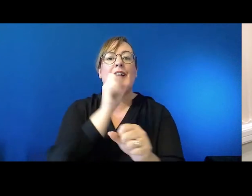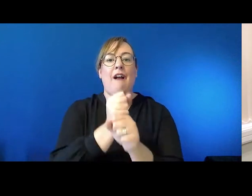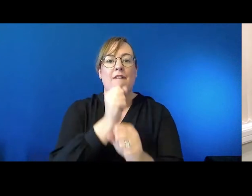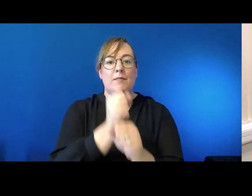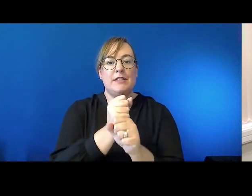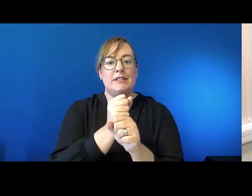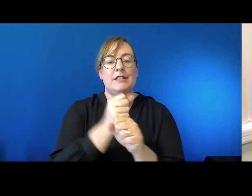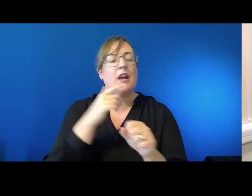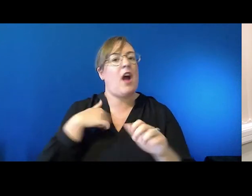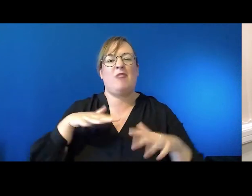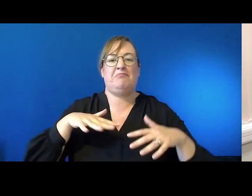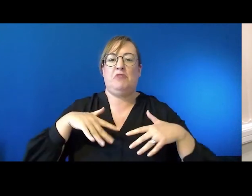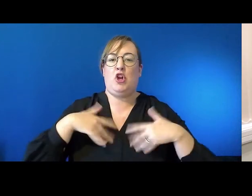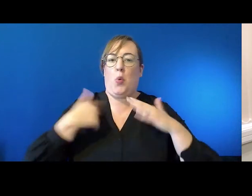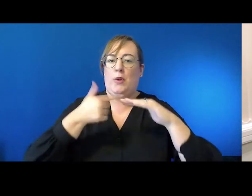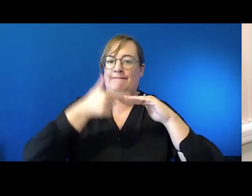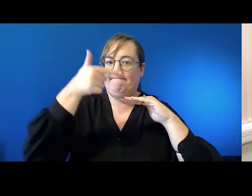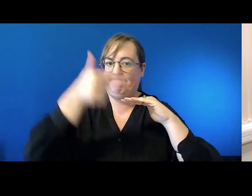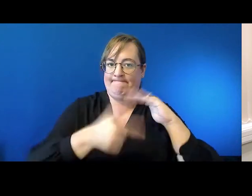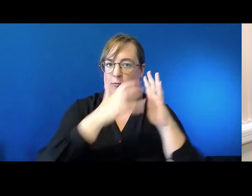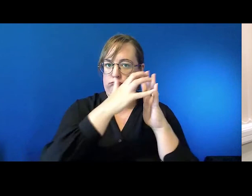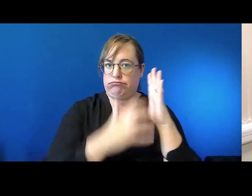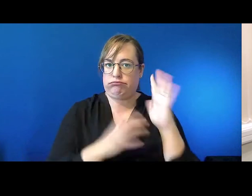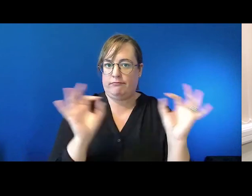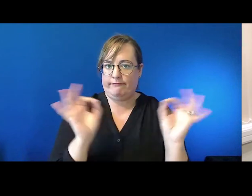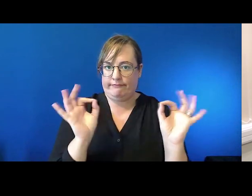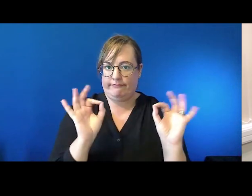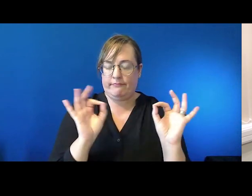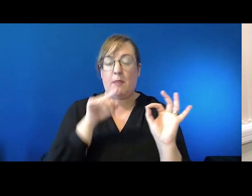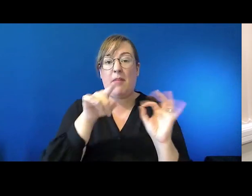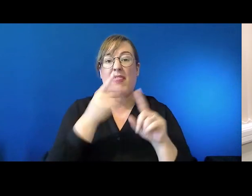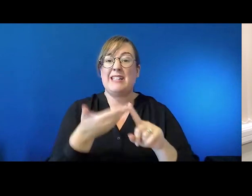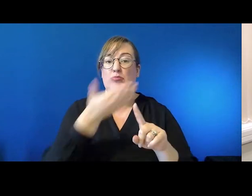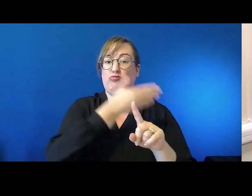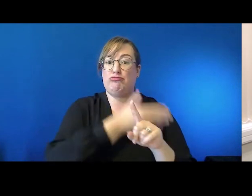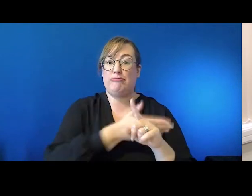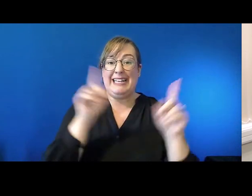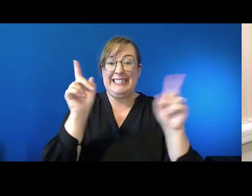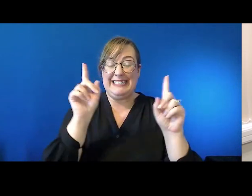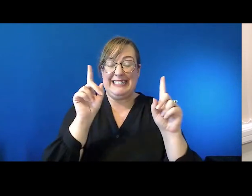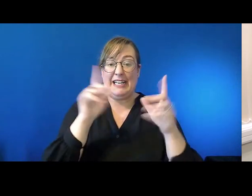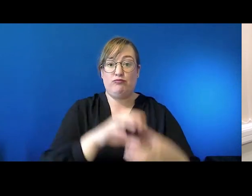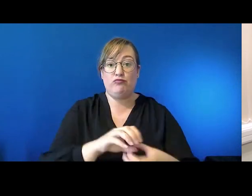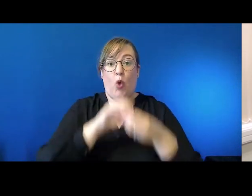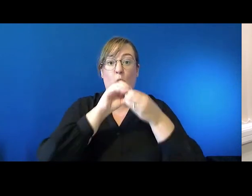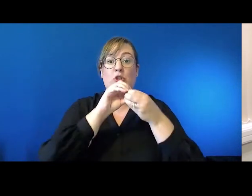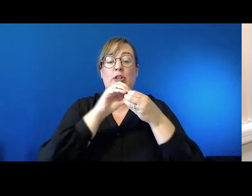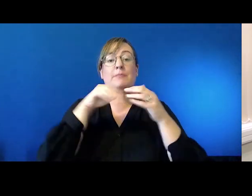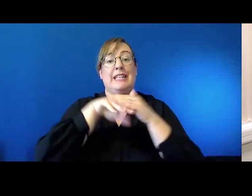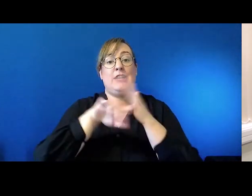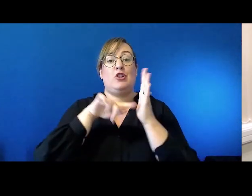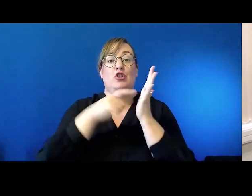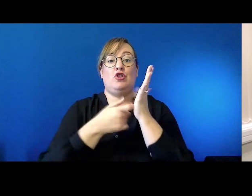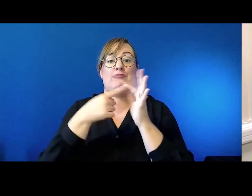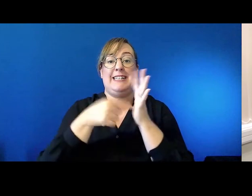go into those in any detail. But that pre-existing sovereignty was recognised in the treaty,